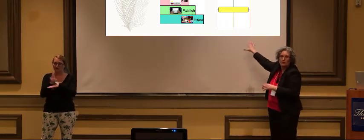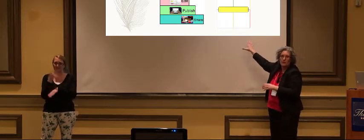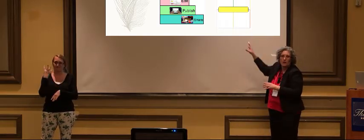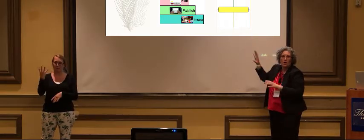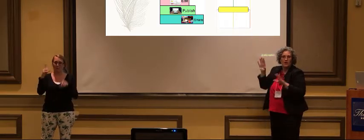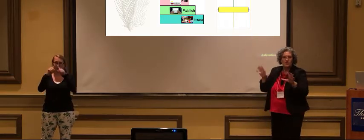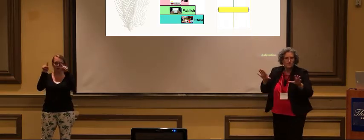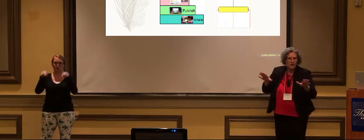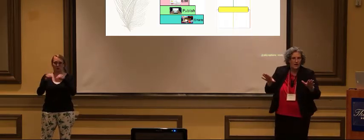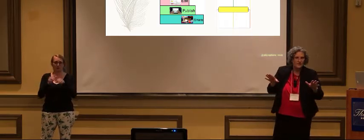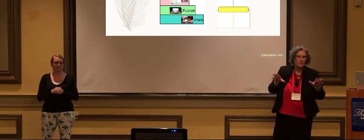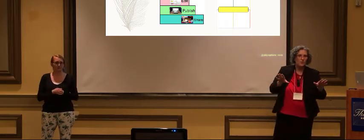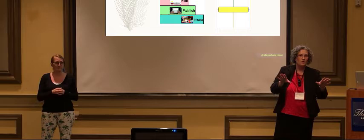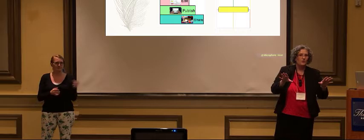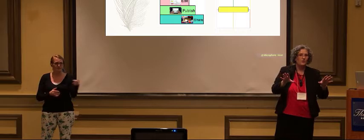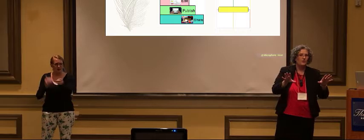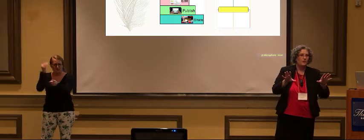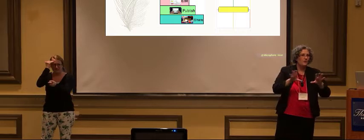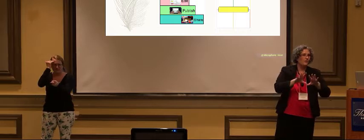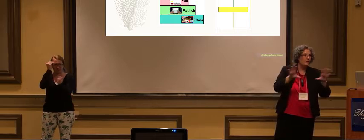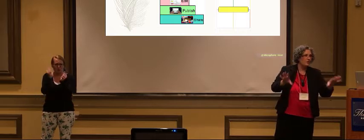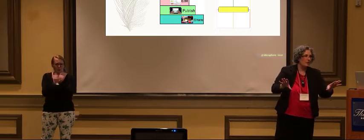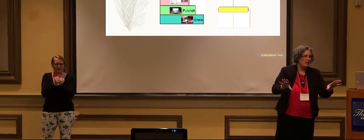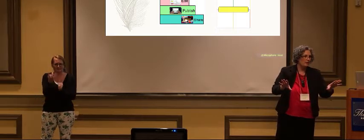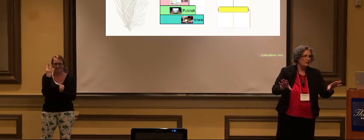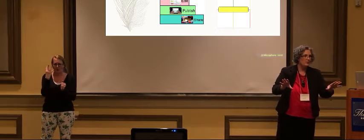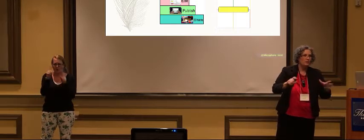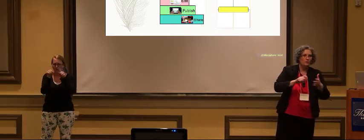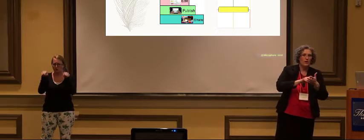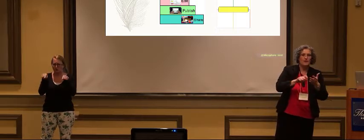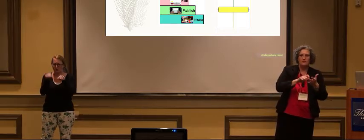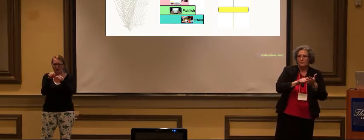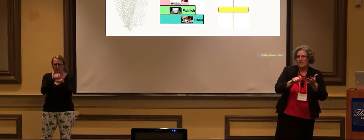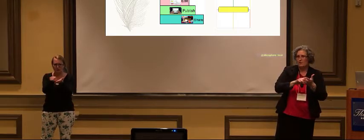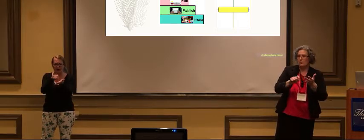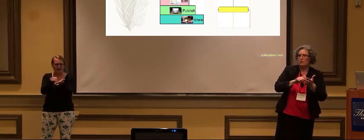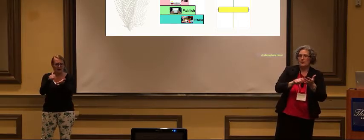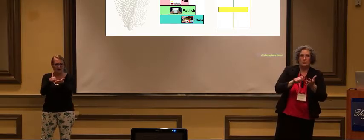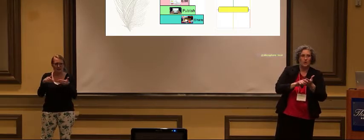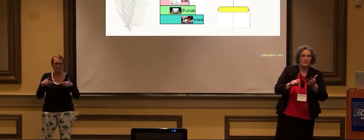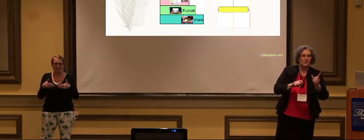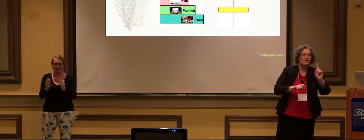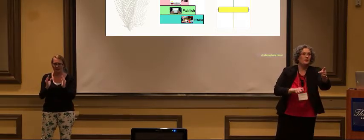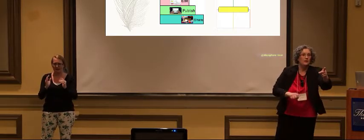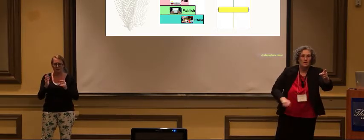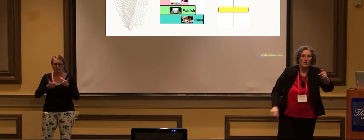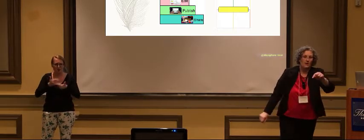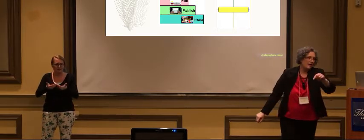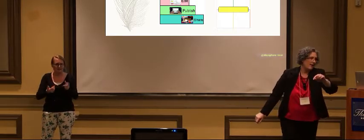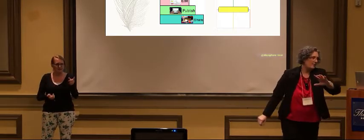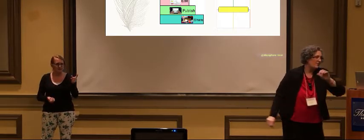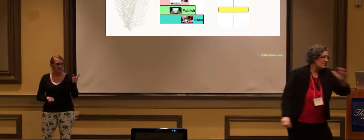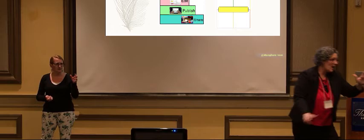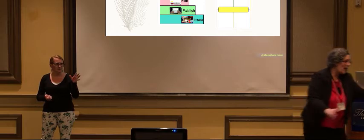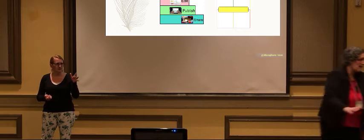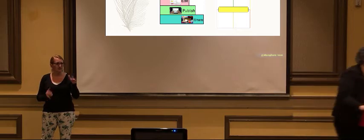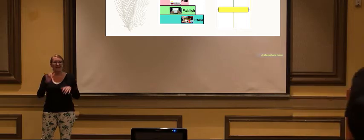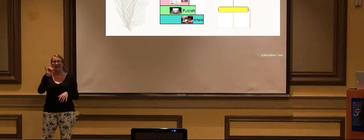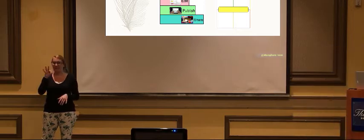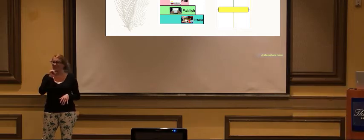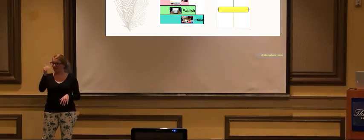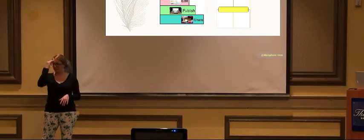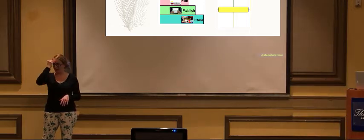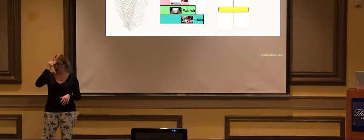Foursquare. Are any of you guys familiar with the Foursquare writing method or the writing process? All right, if you're